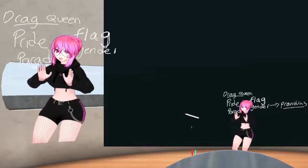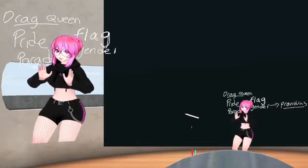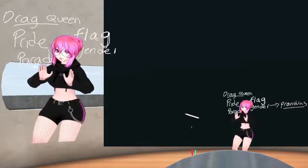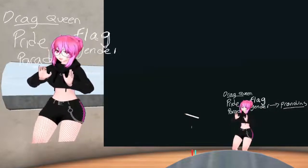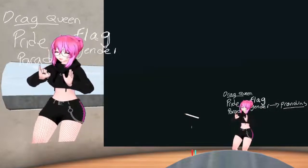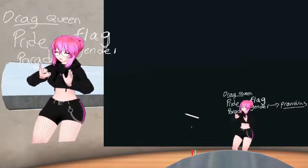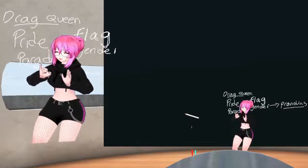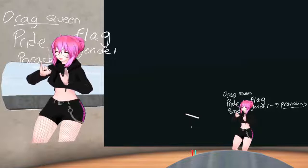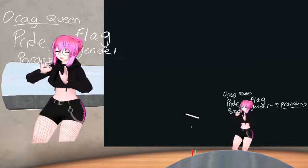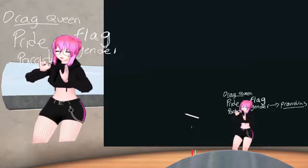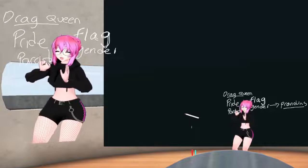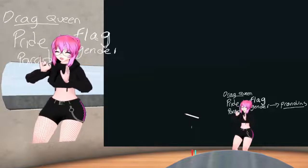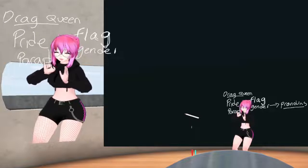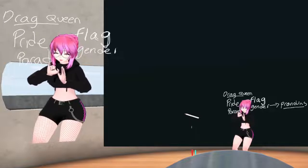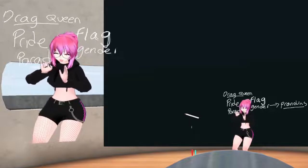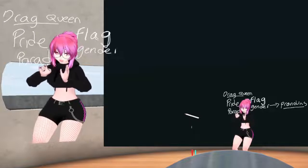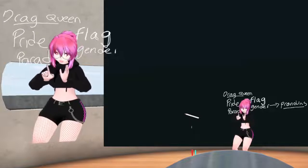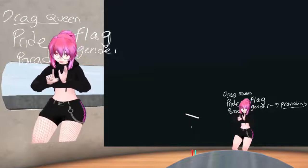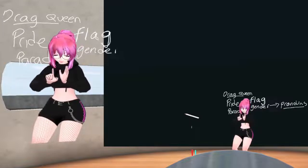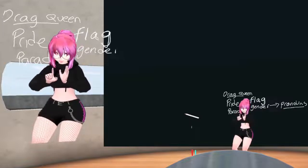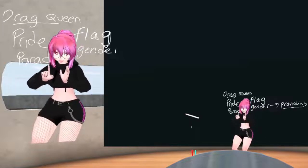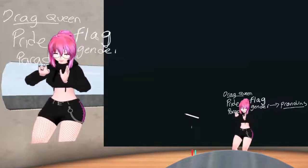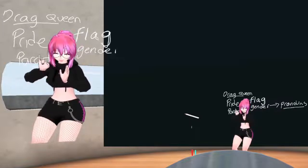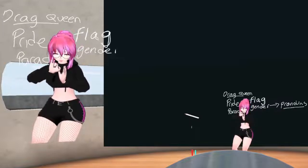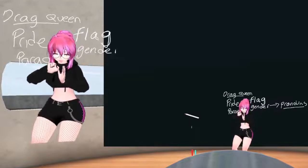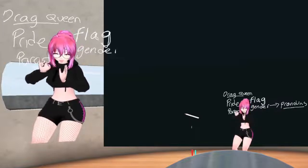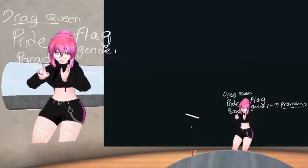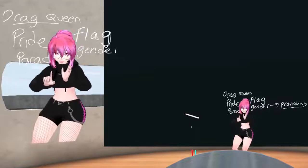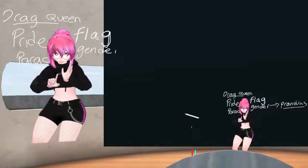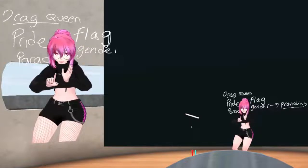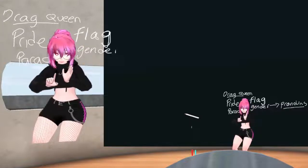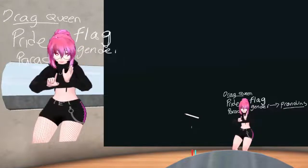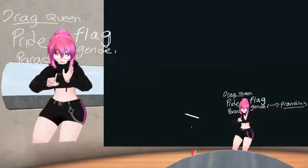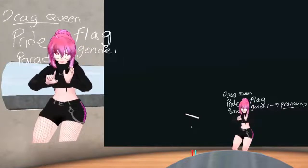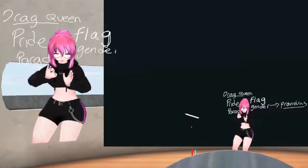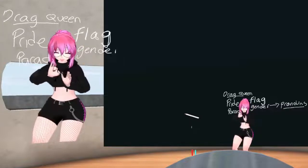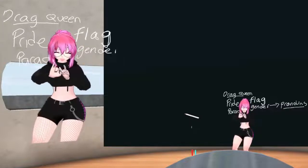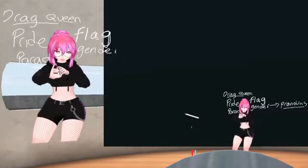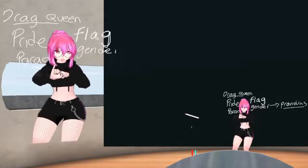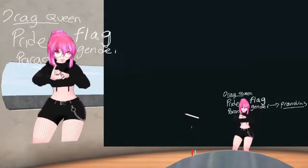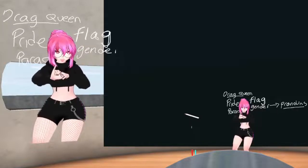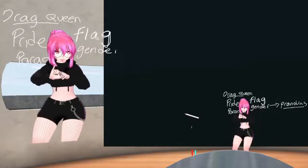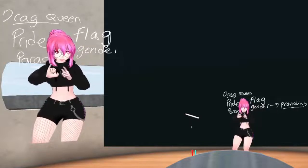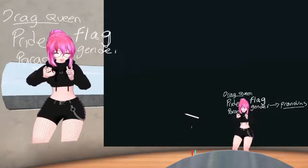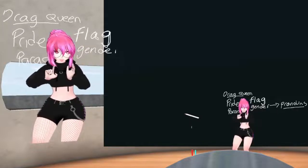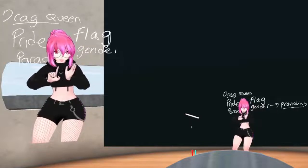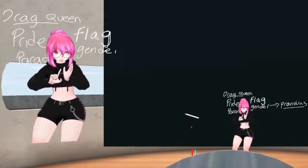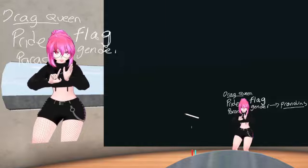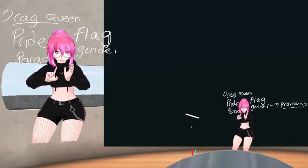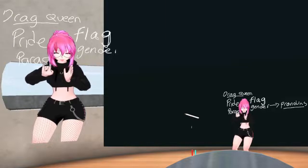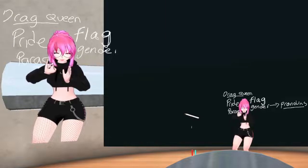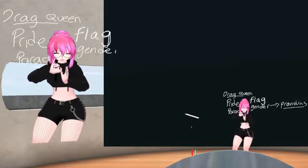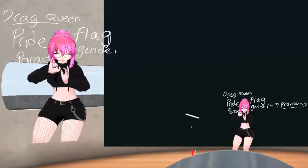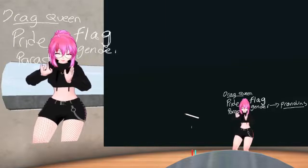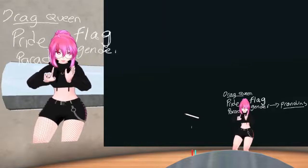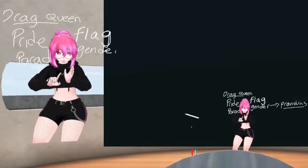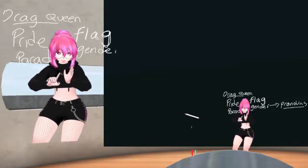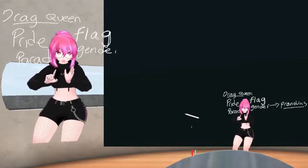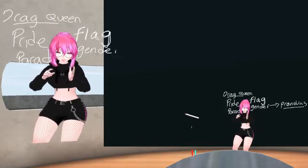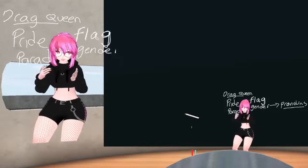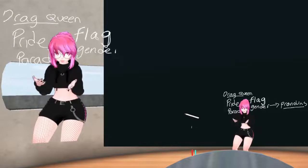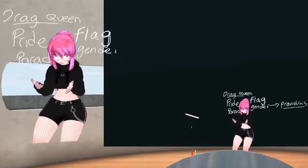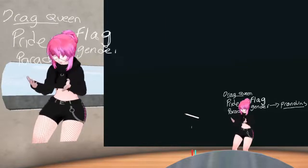identity is like identity, like this. So you have the letter I and the letter D.